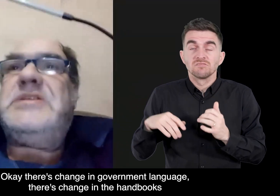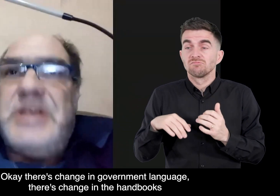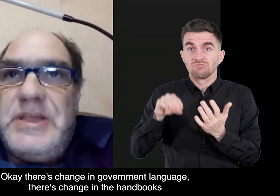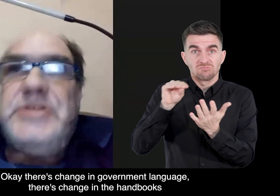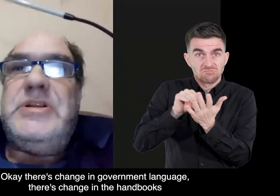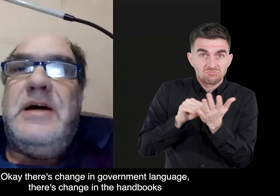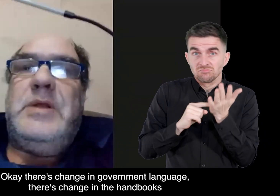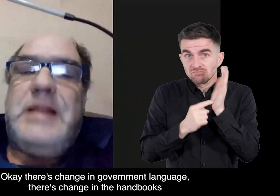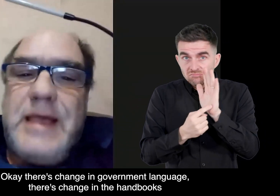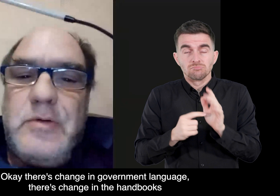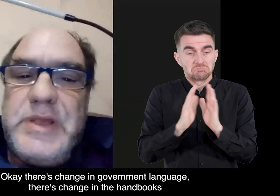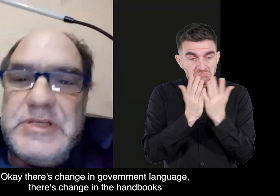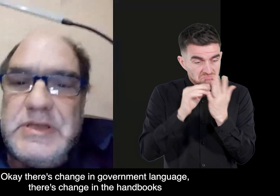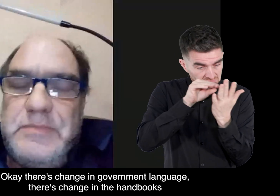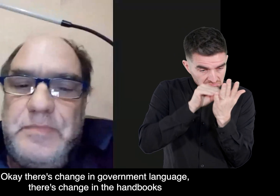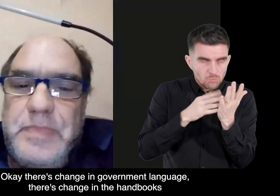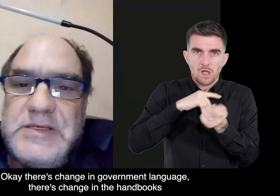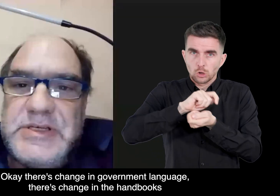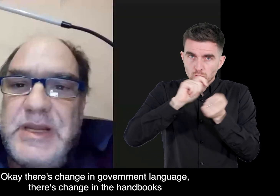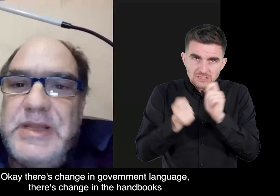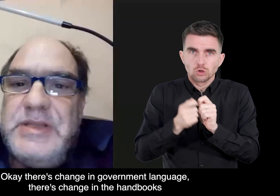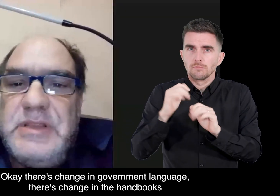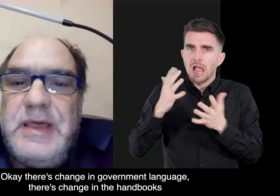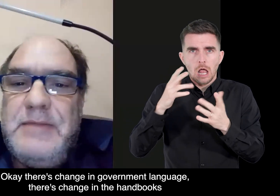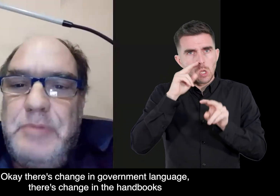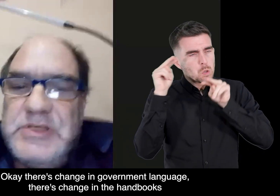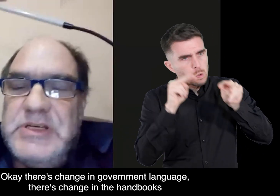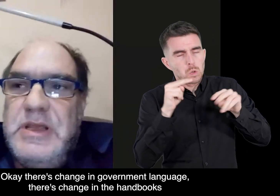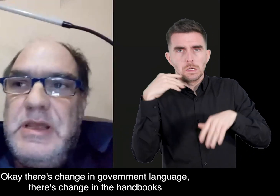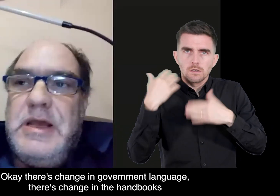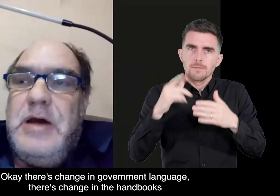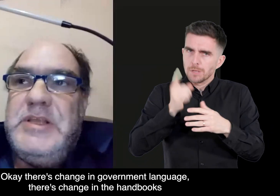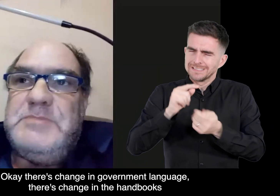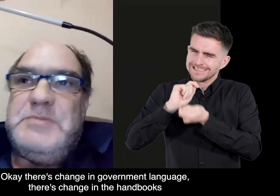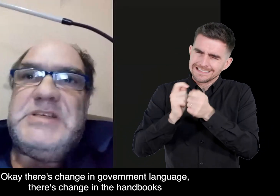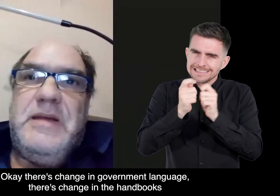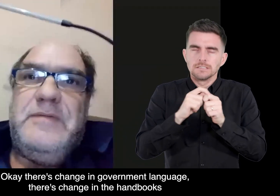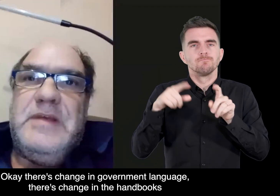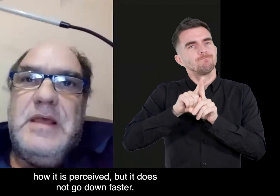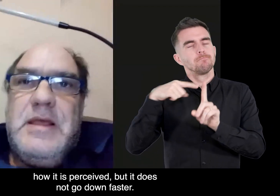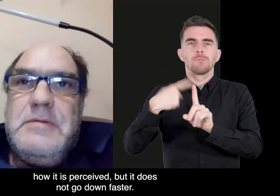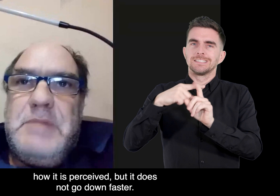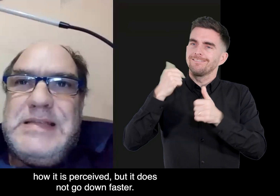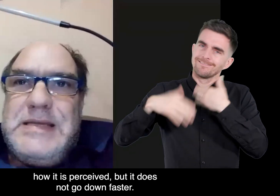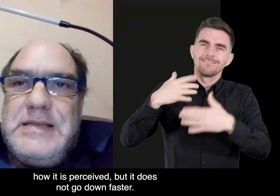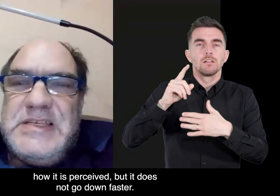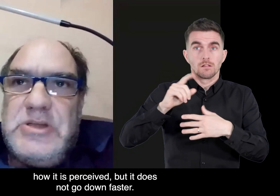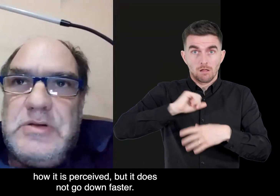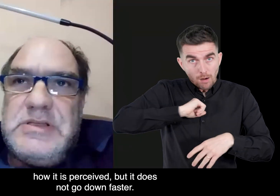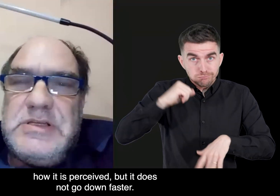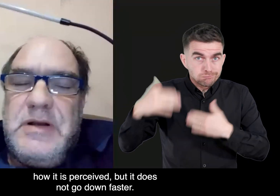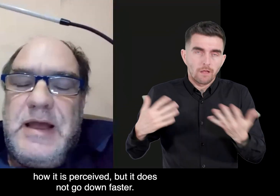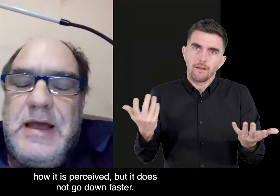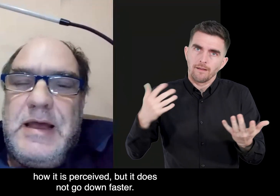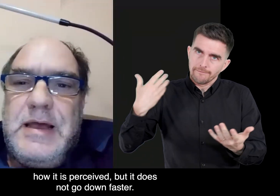Okay, there's change in government language, there's change in the handbooks, how it is perceived, but it does